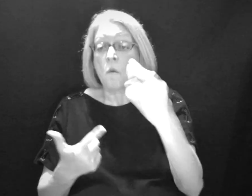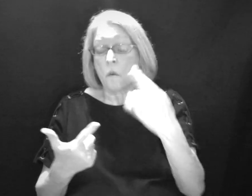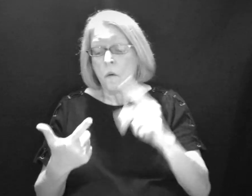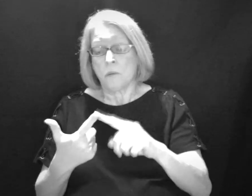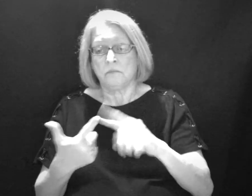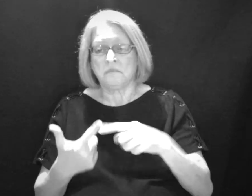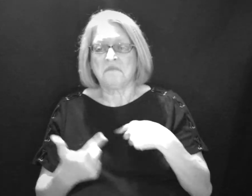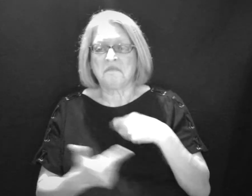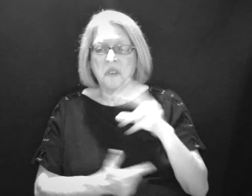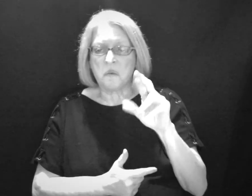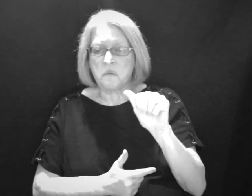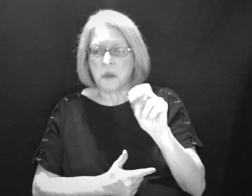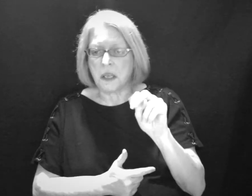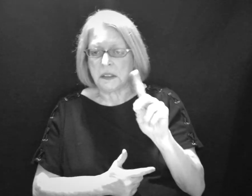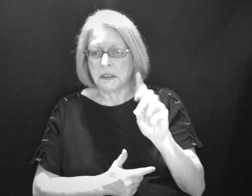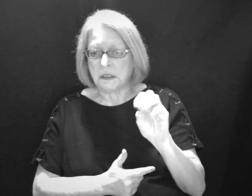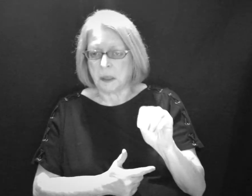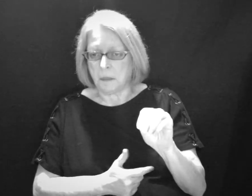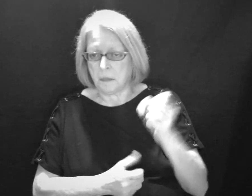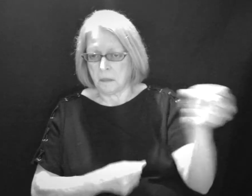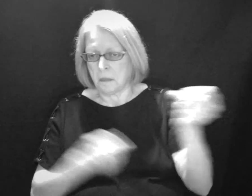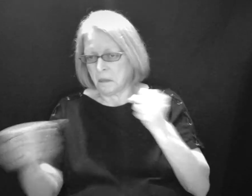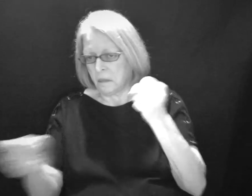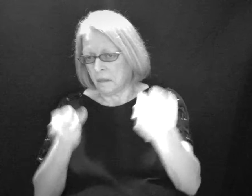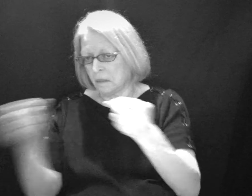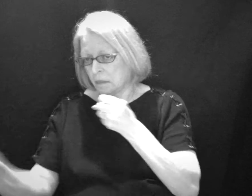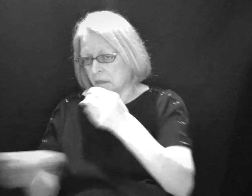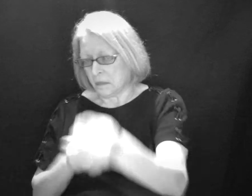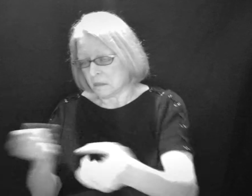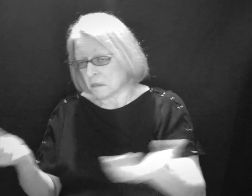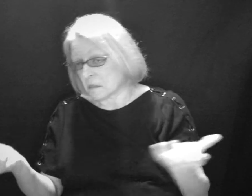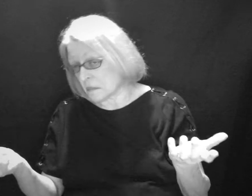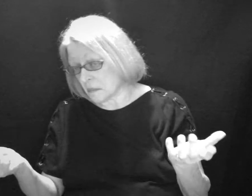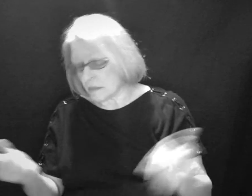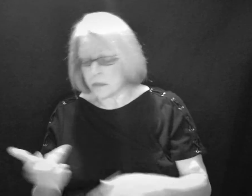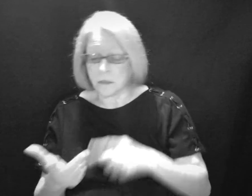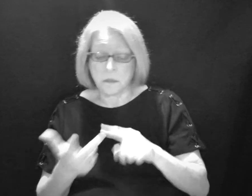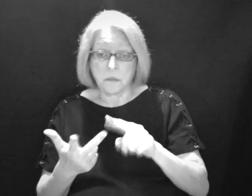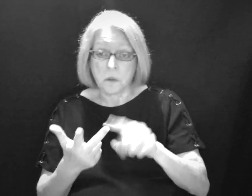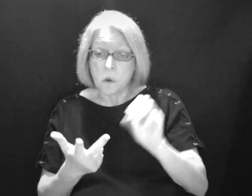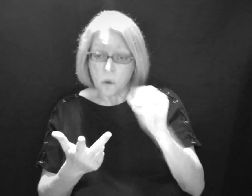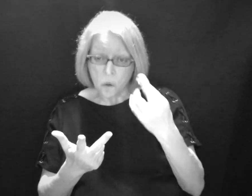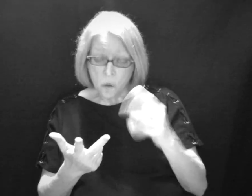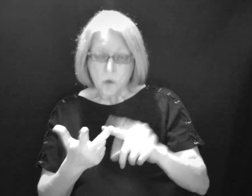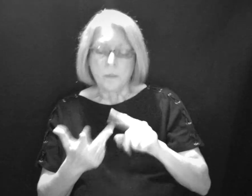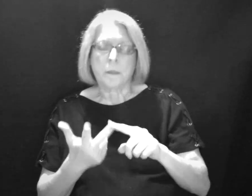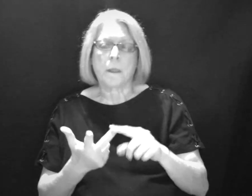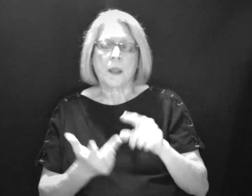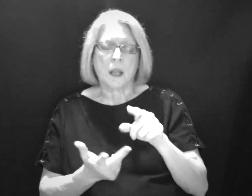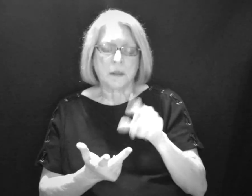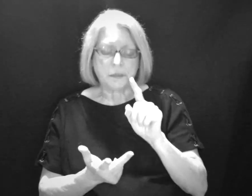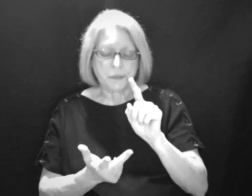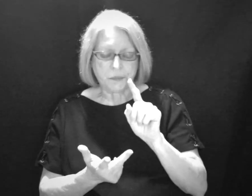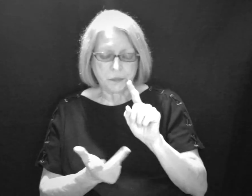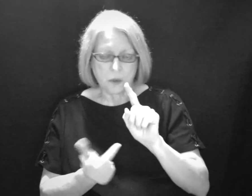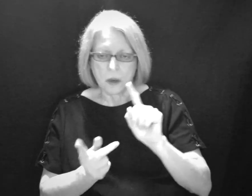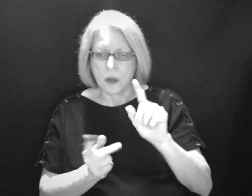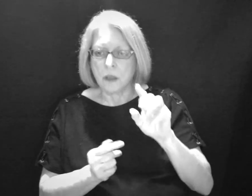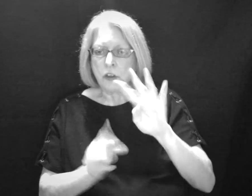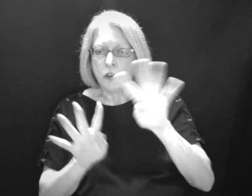And then go back. But as we can see that it doesn't go all the way across. And that's because we didn't make this